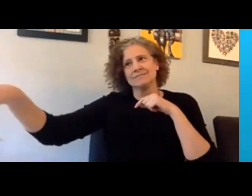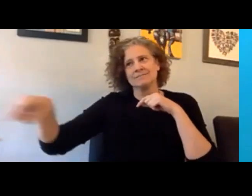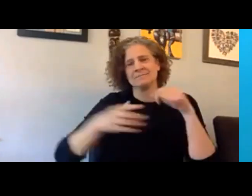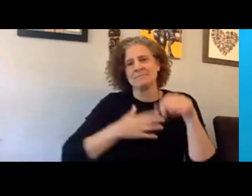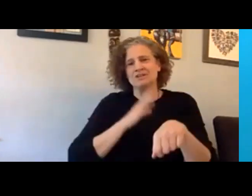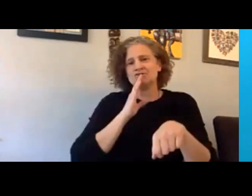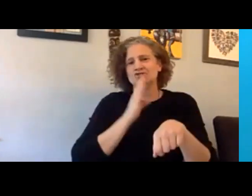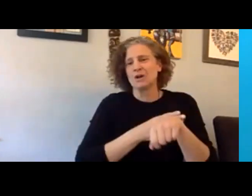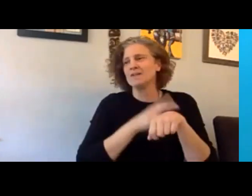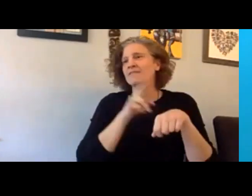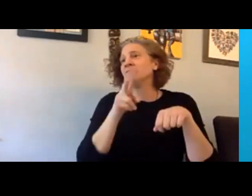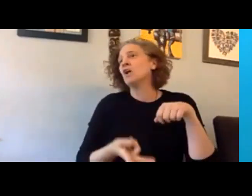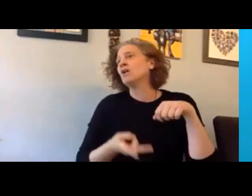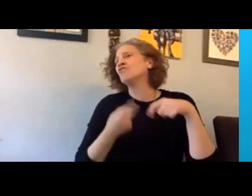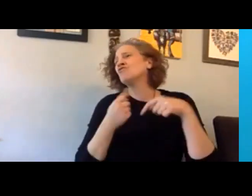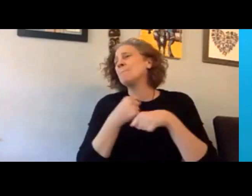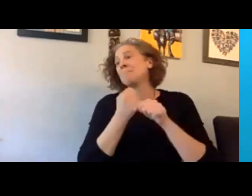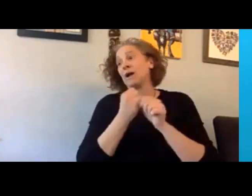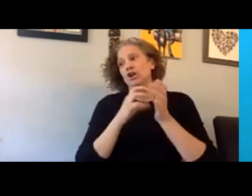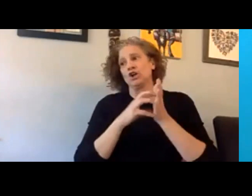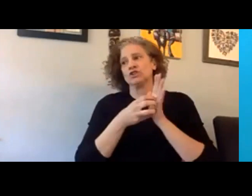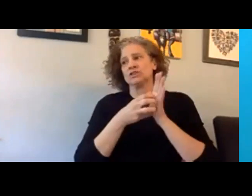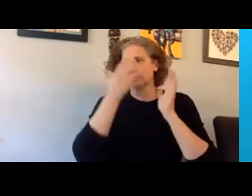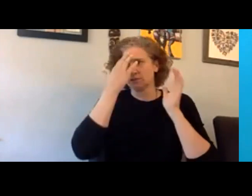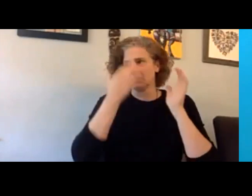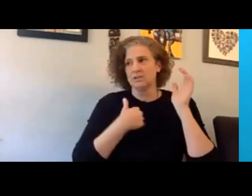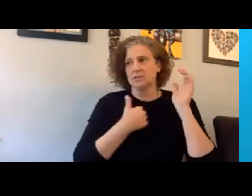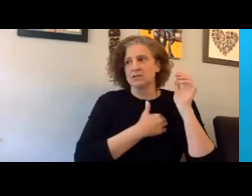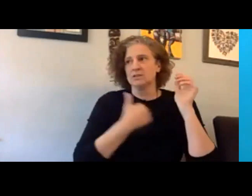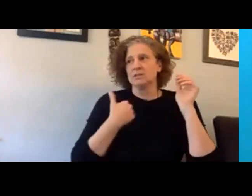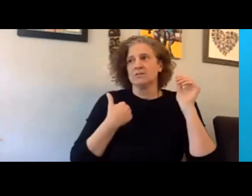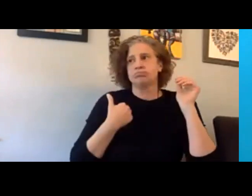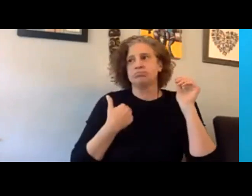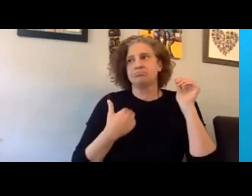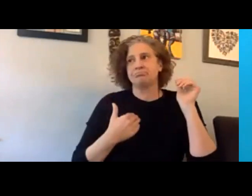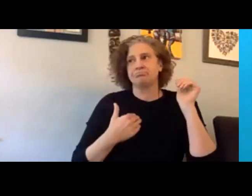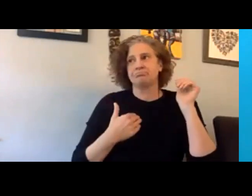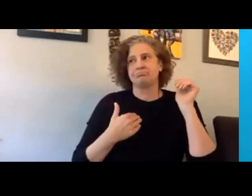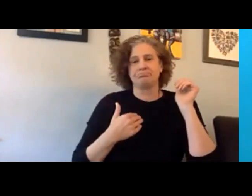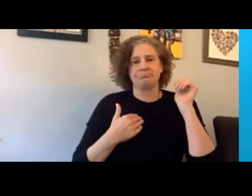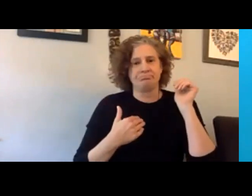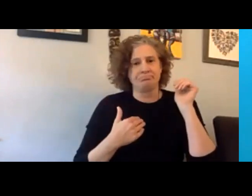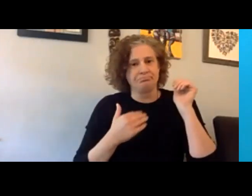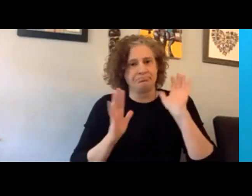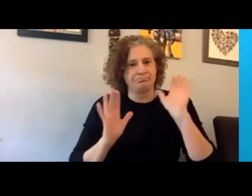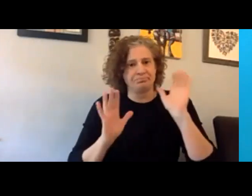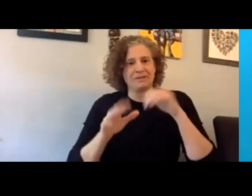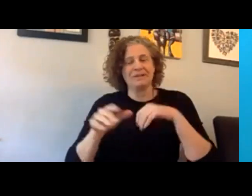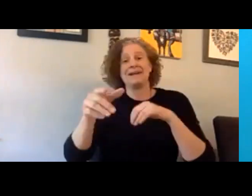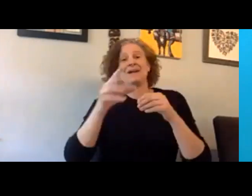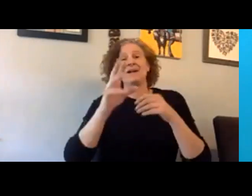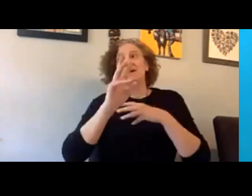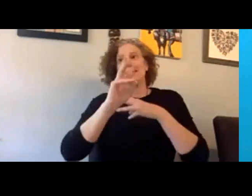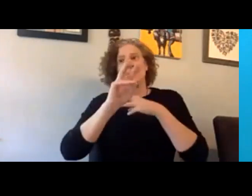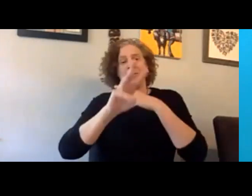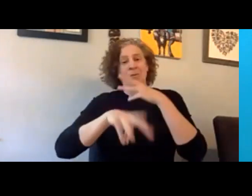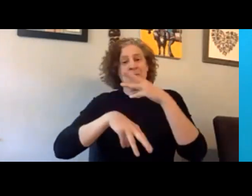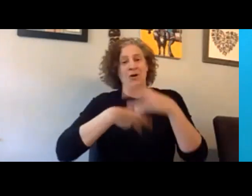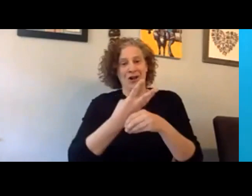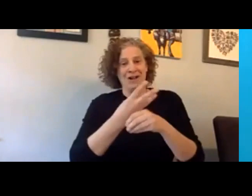please. Shh. My daughter, sorry, she's trying to make cookies. Oh my goodness, help me.